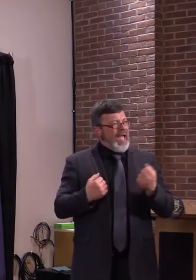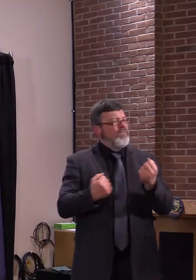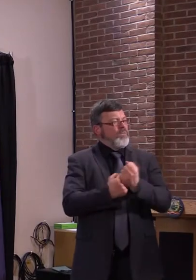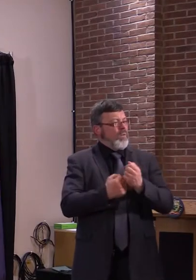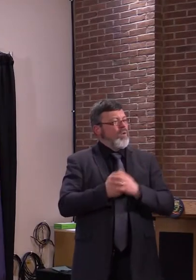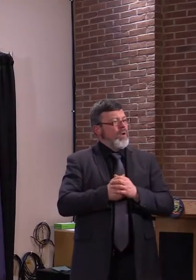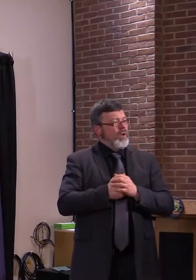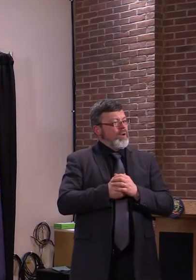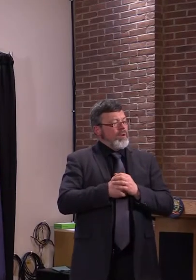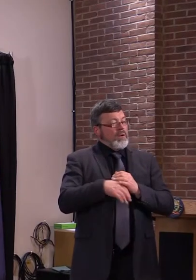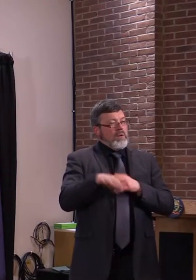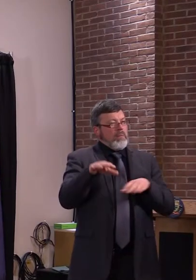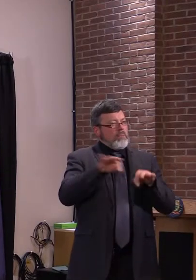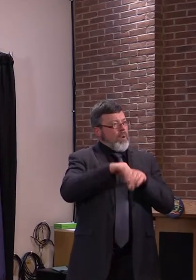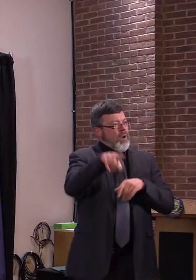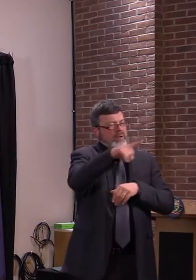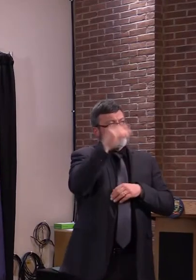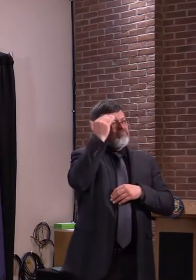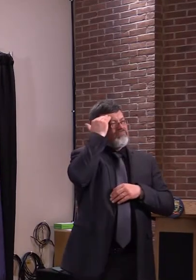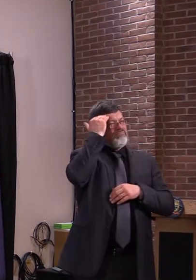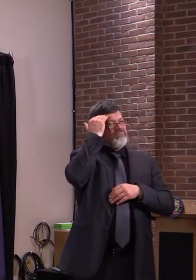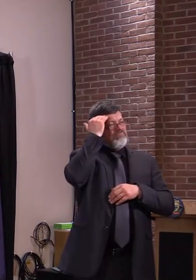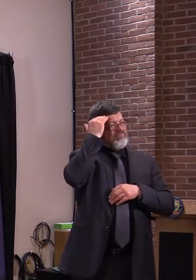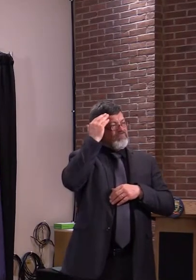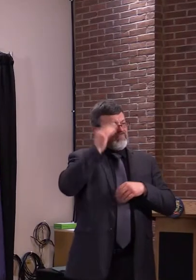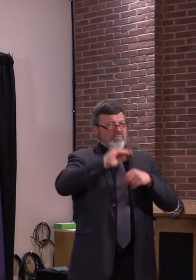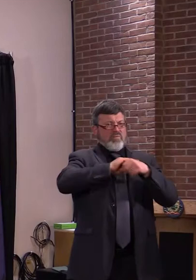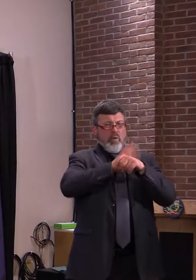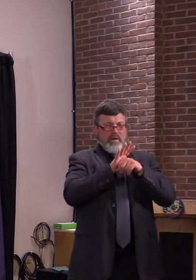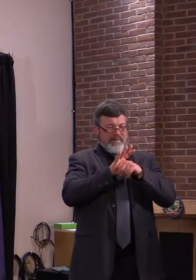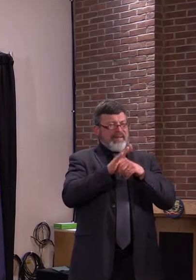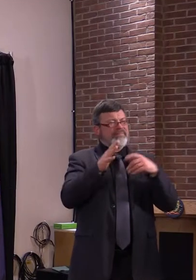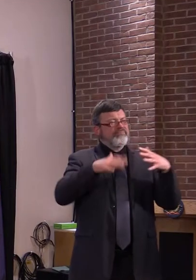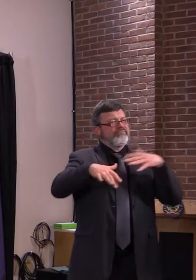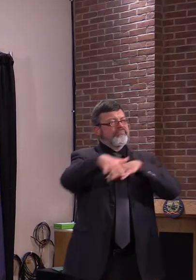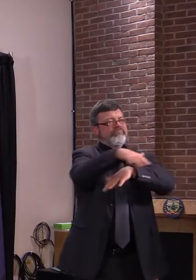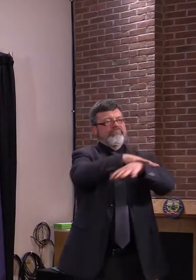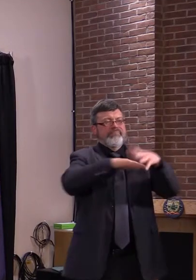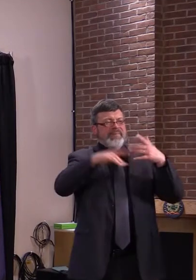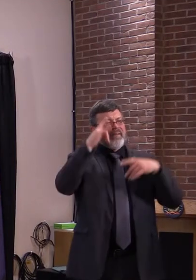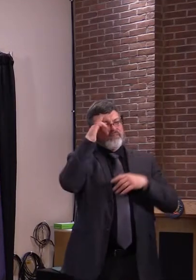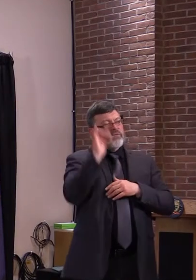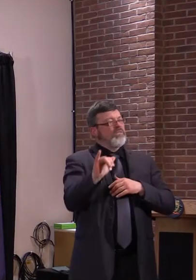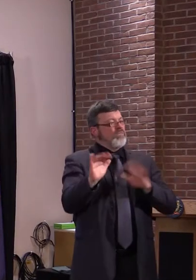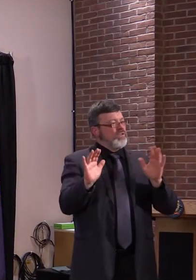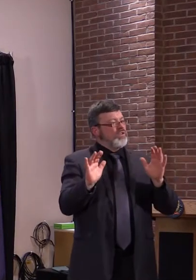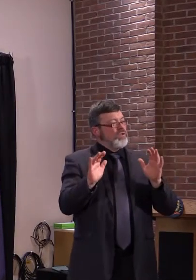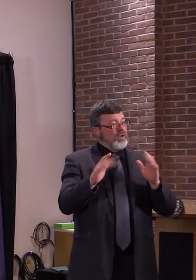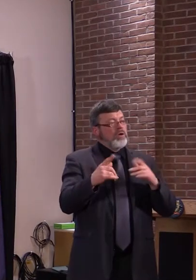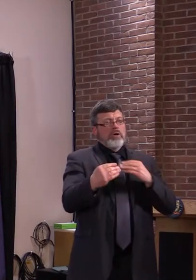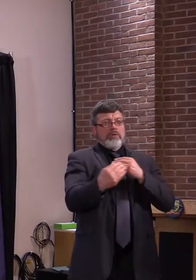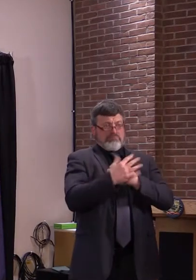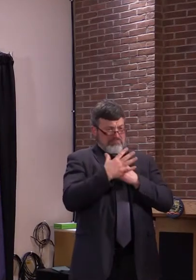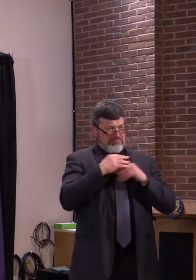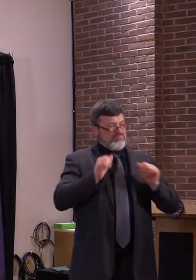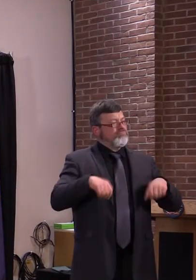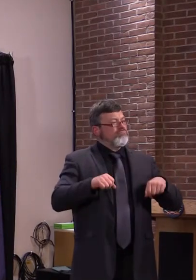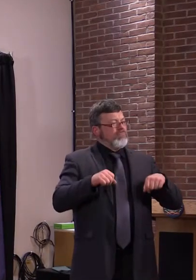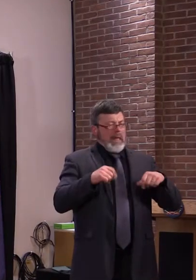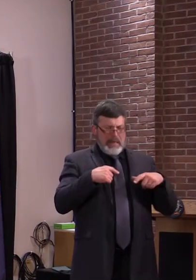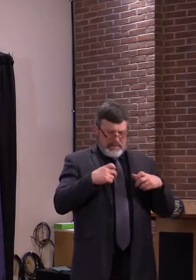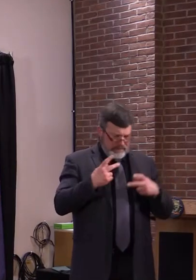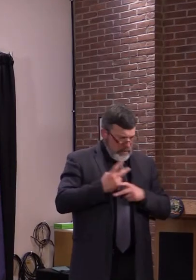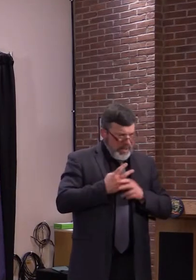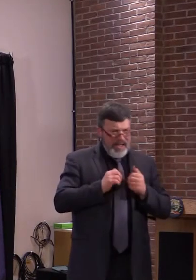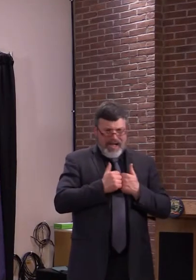aware of how the pandemic has impacted you and consider these effects as you think about your future plans.